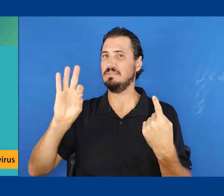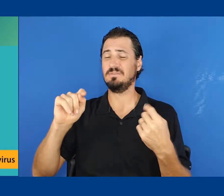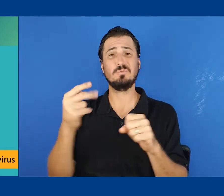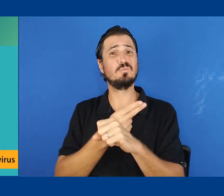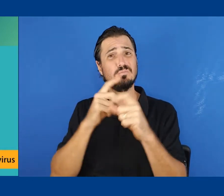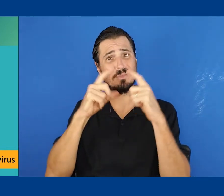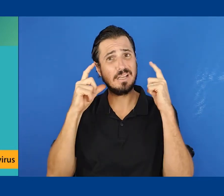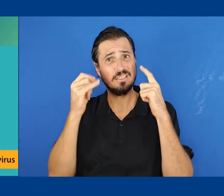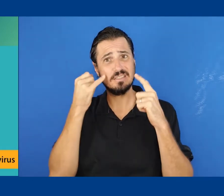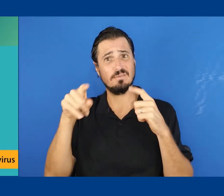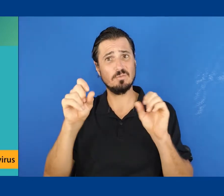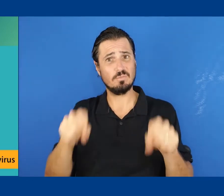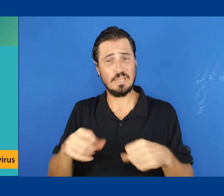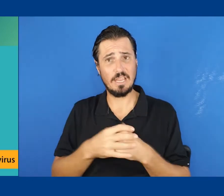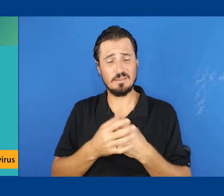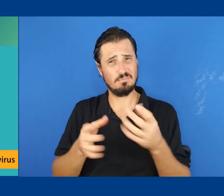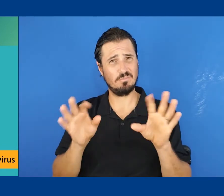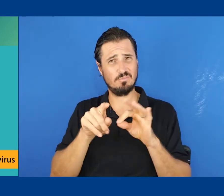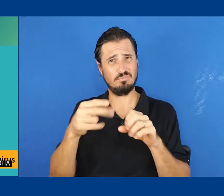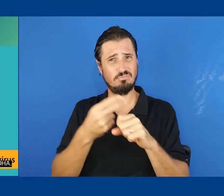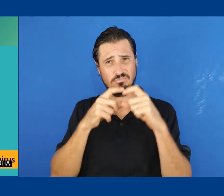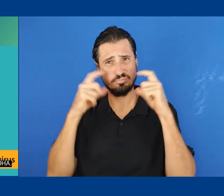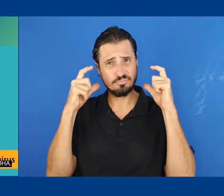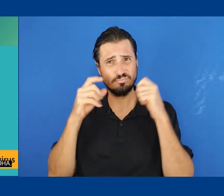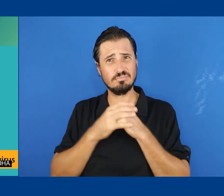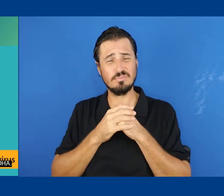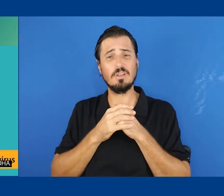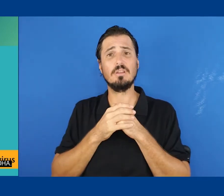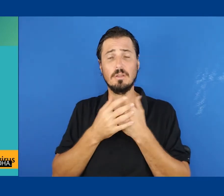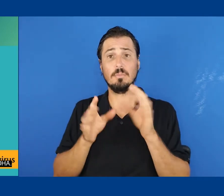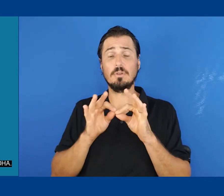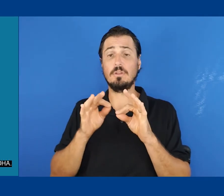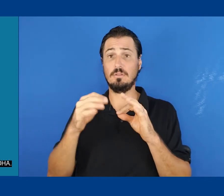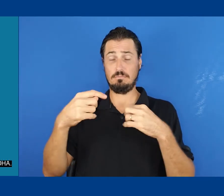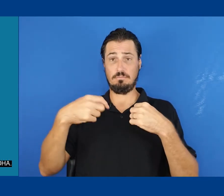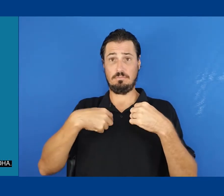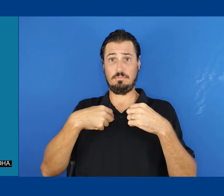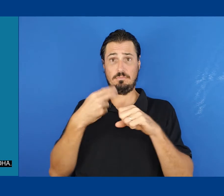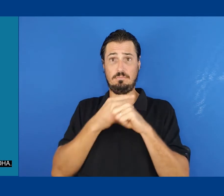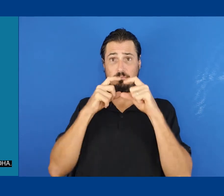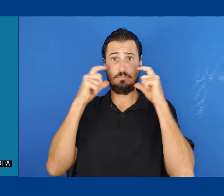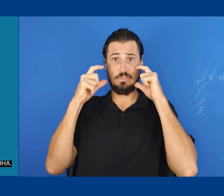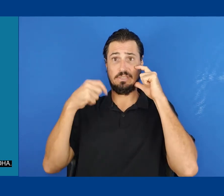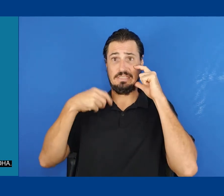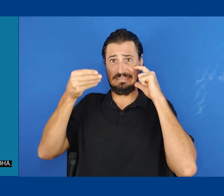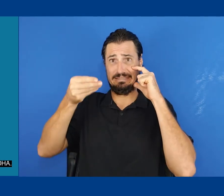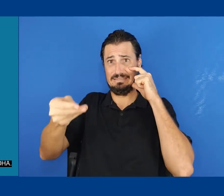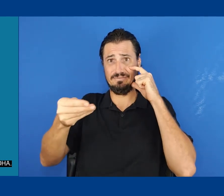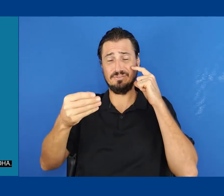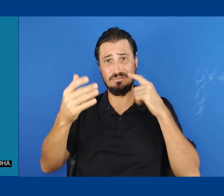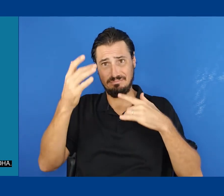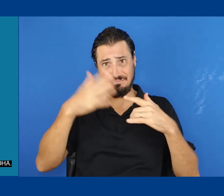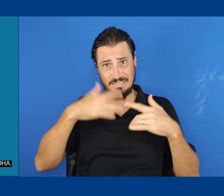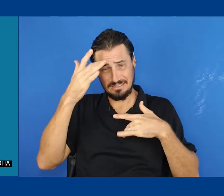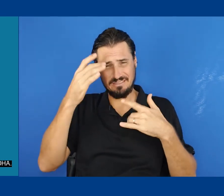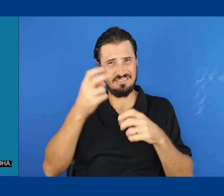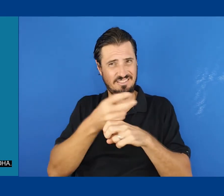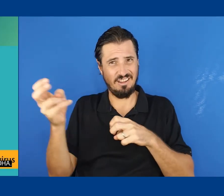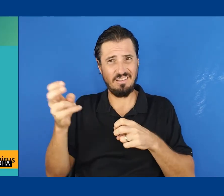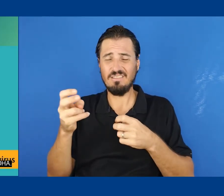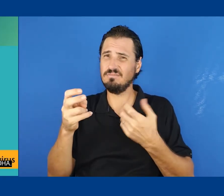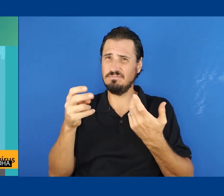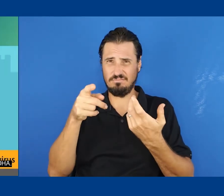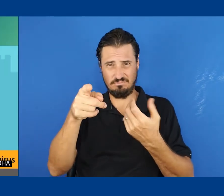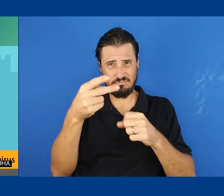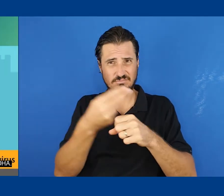all possible for you to do so. Remember, my mask protects you and your mask protects me. It's a sign